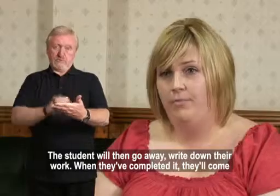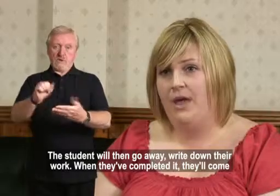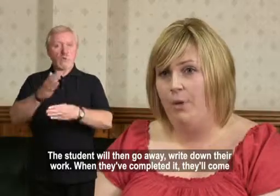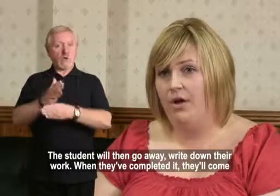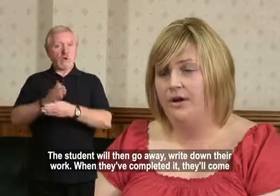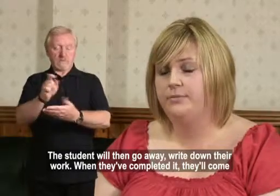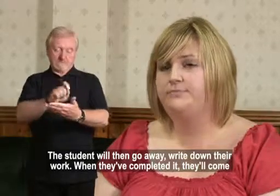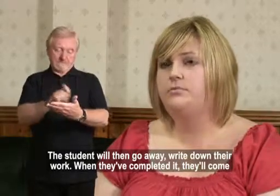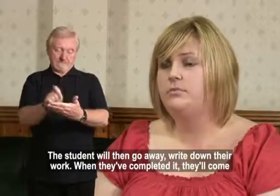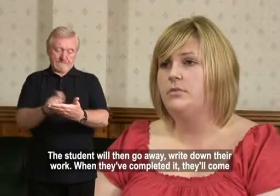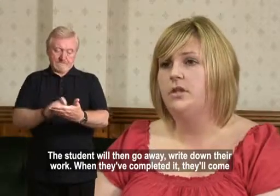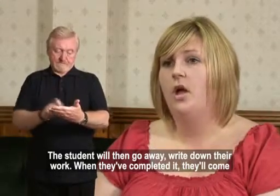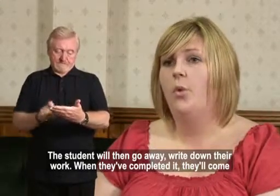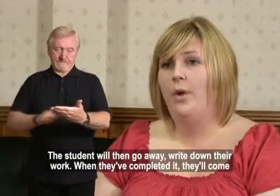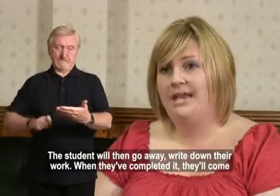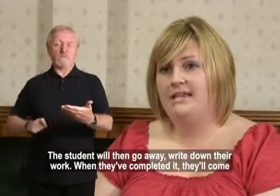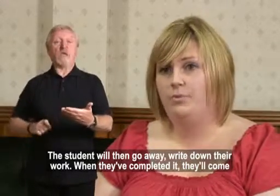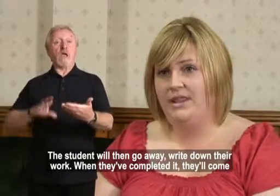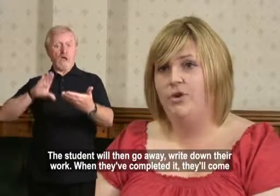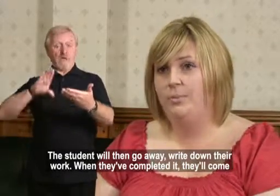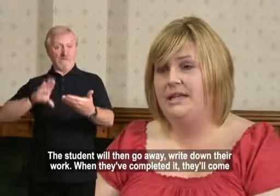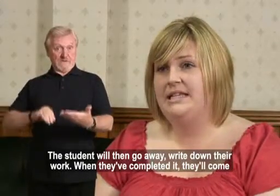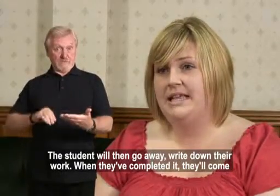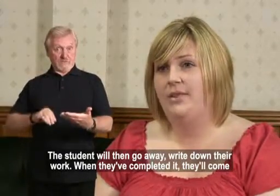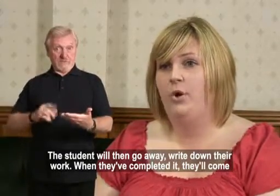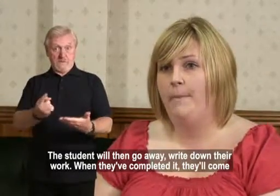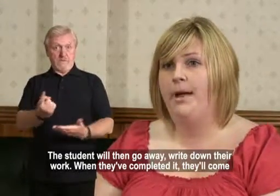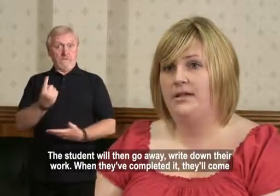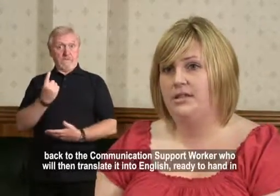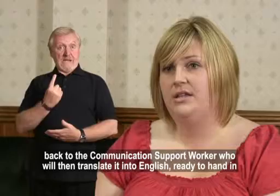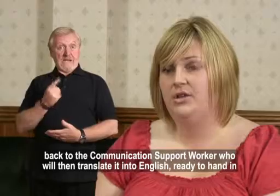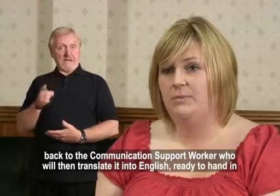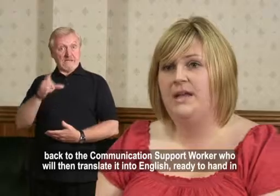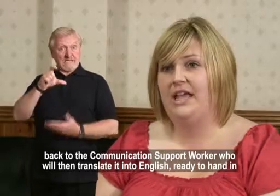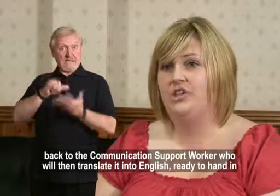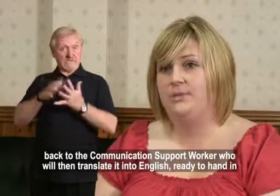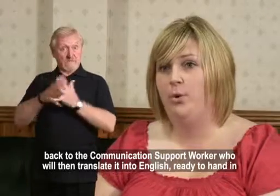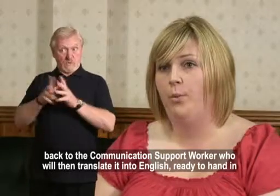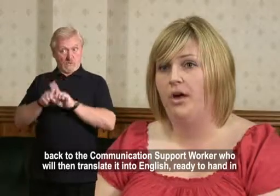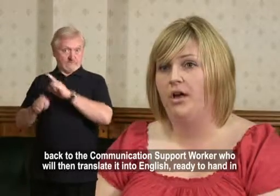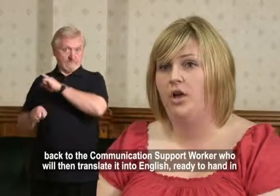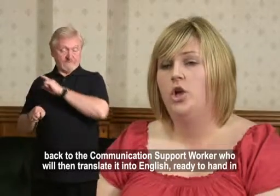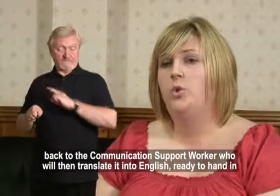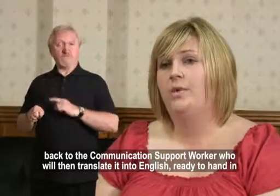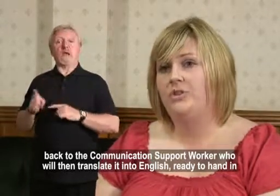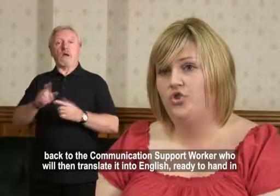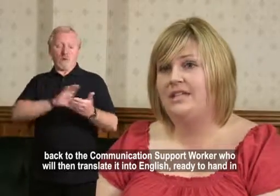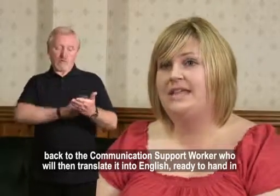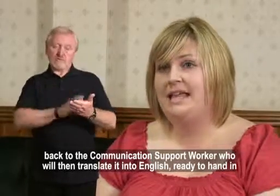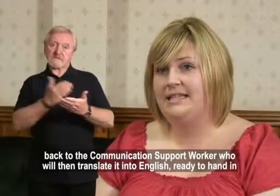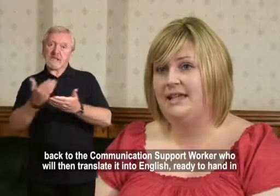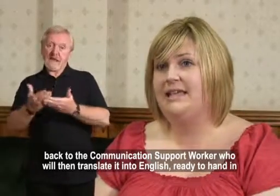down their work. When they've completed it, they'll come back to the communication support worker, who will